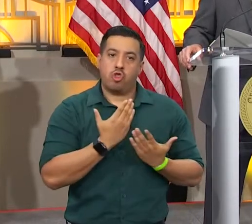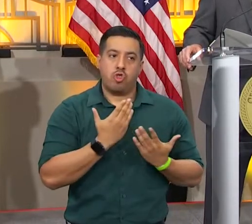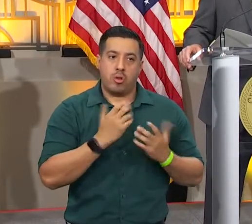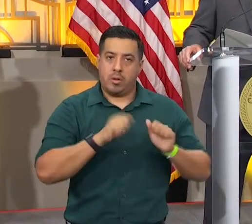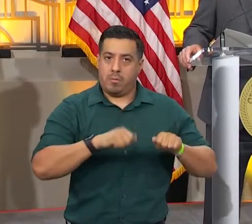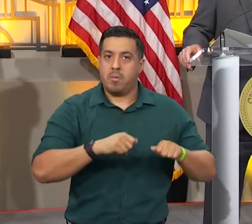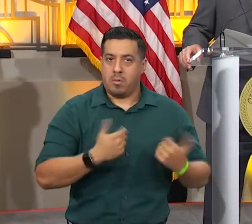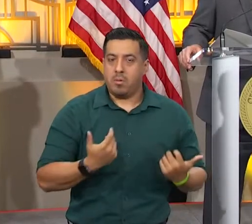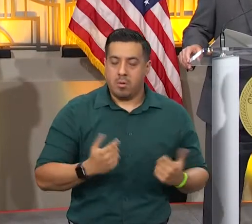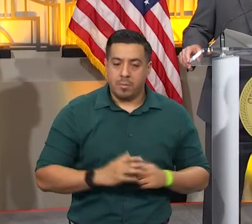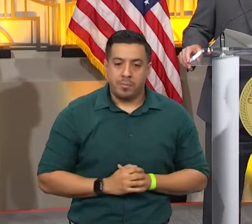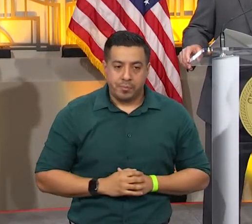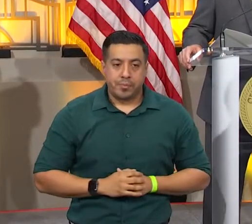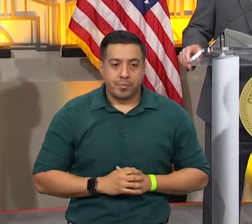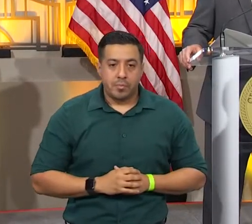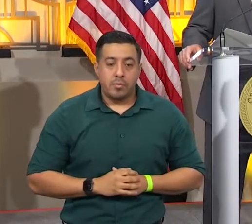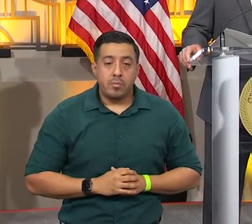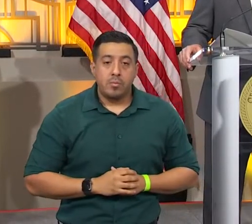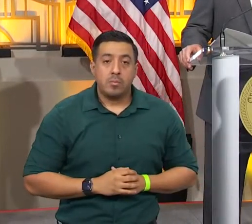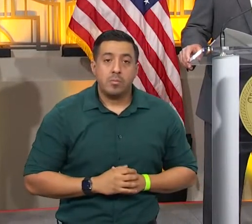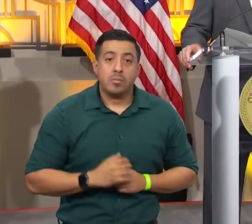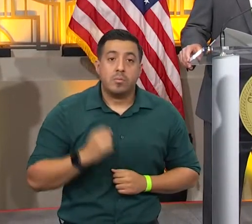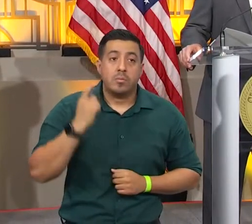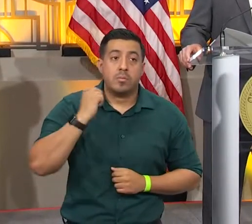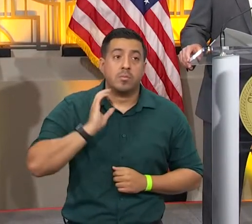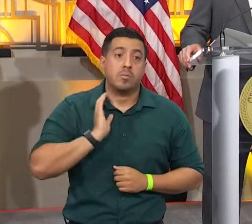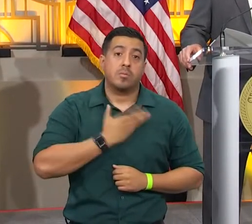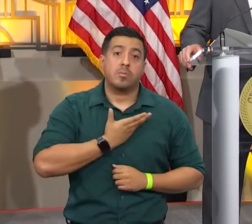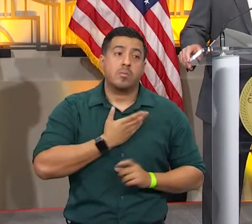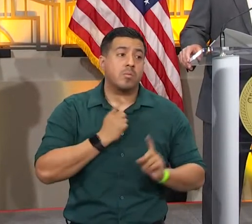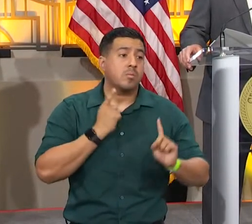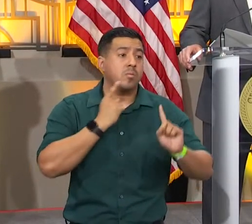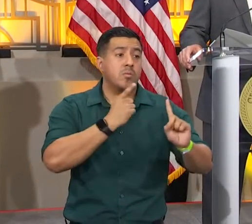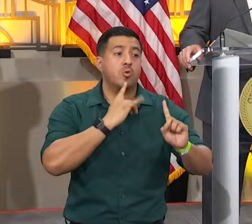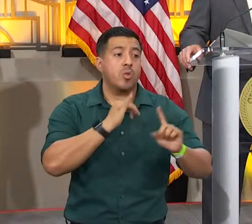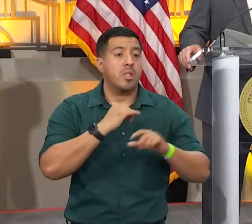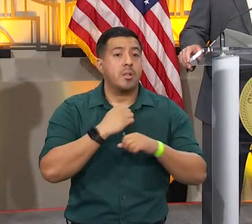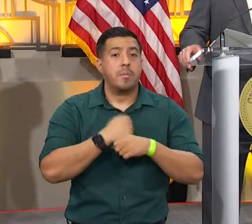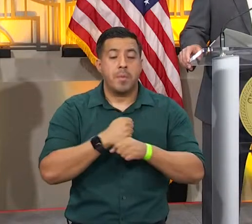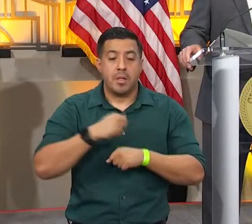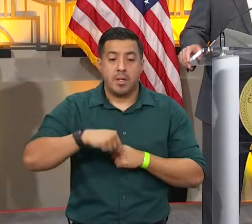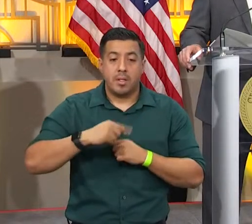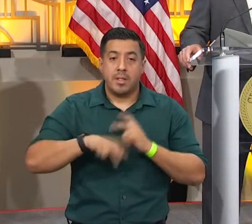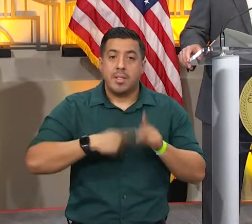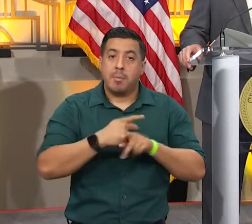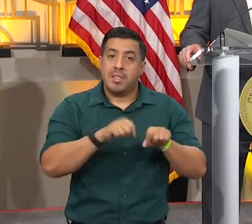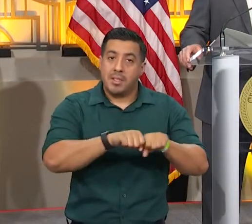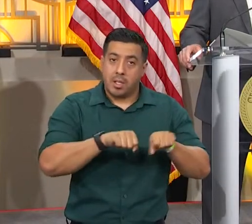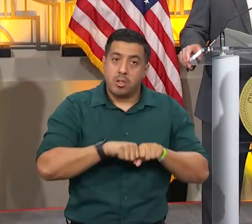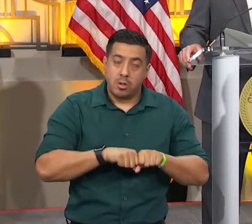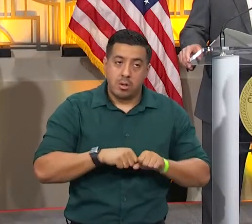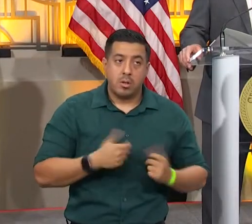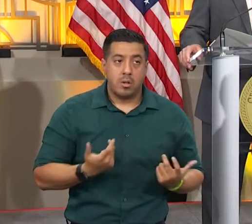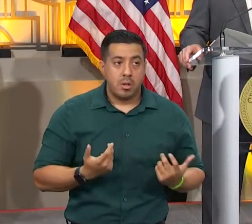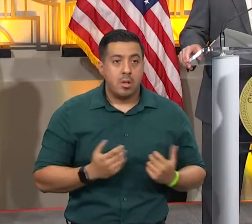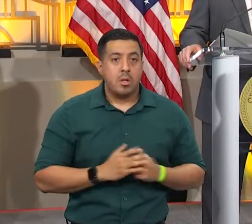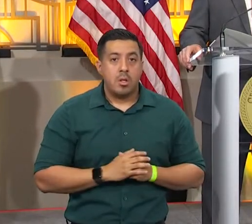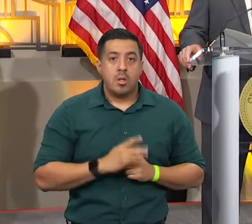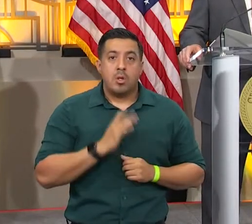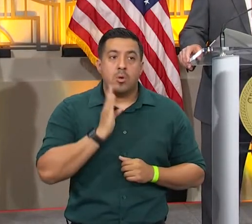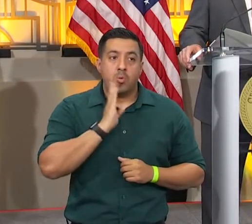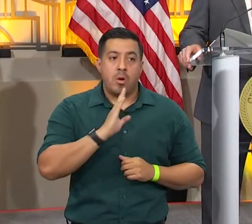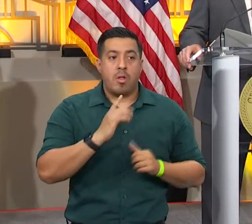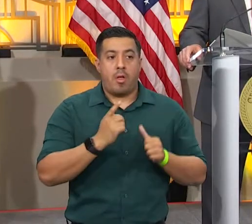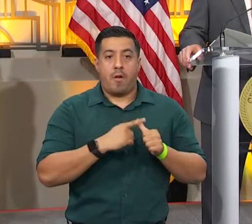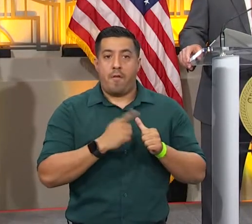viable. So our intention is to build a station that launches